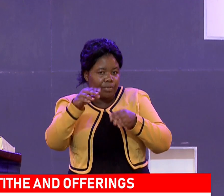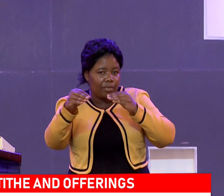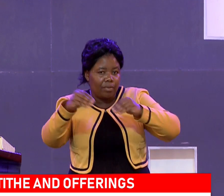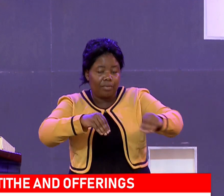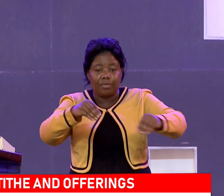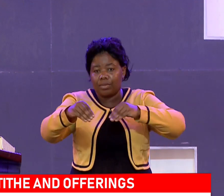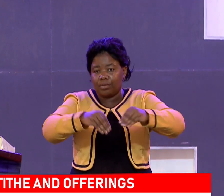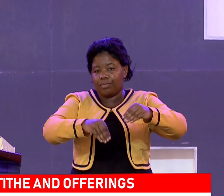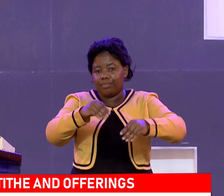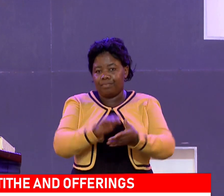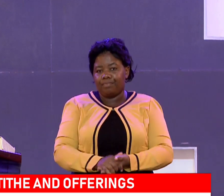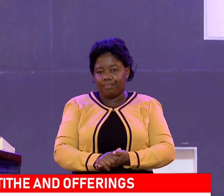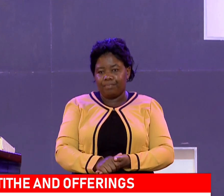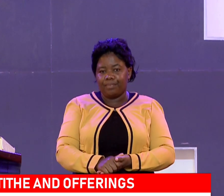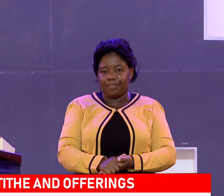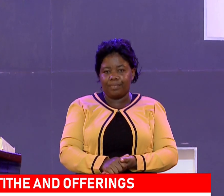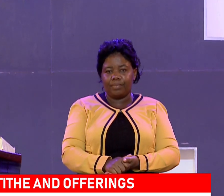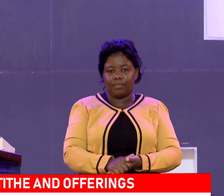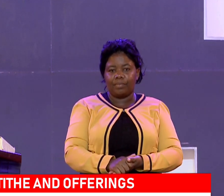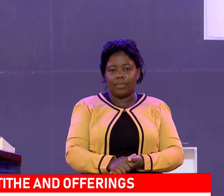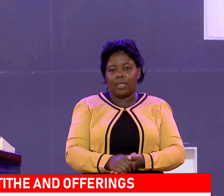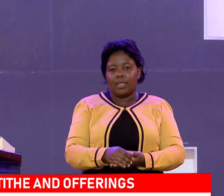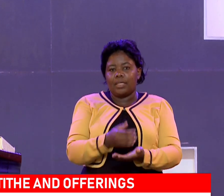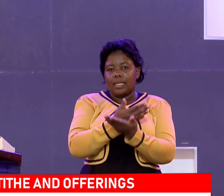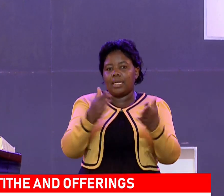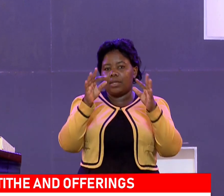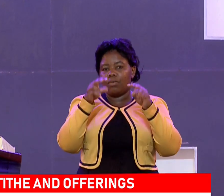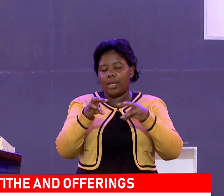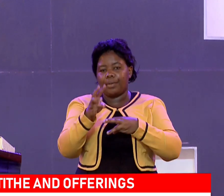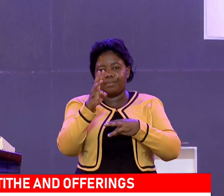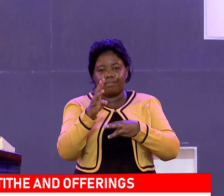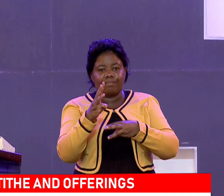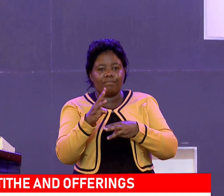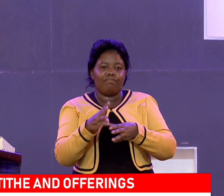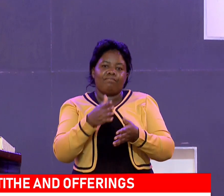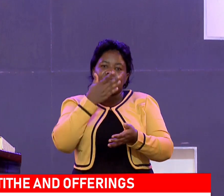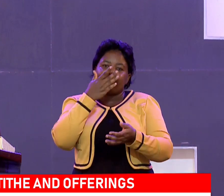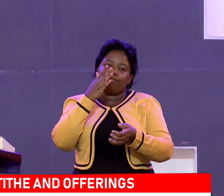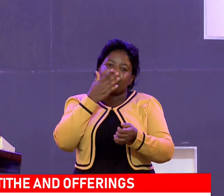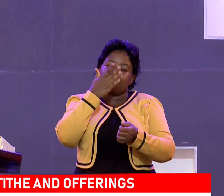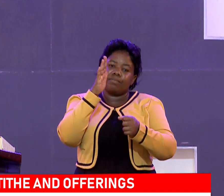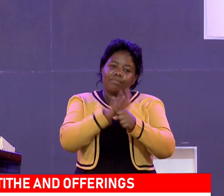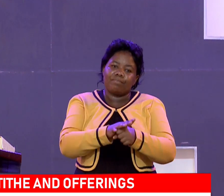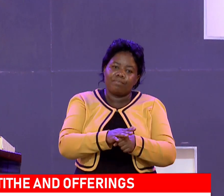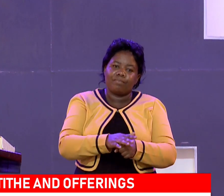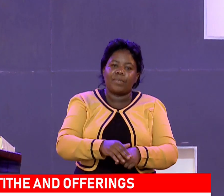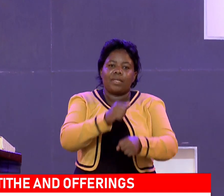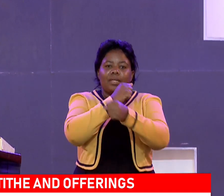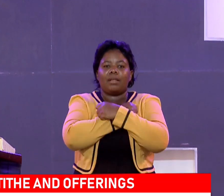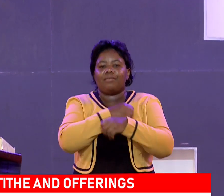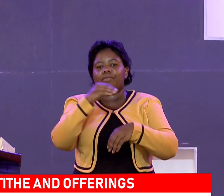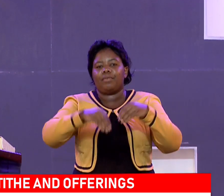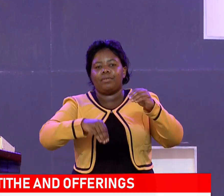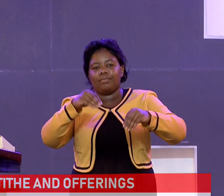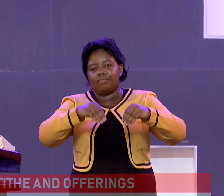same numbers we use when we are giving in. In any way, your pledge, love offering,